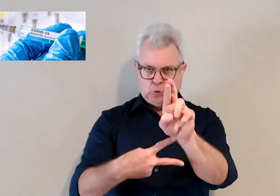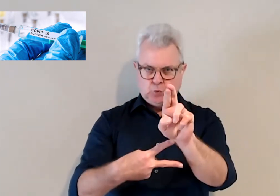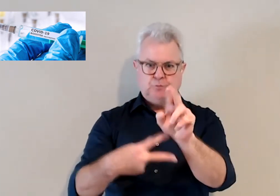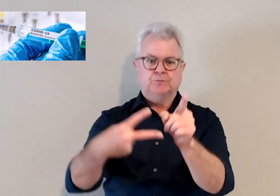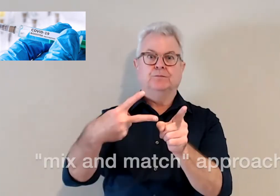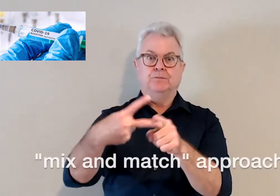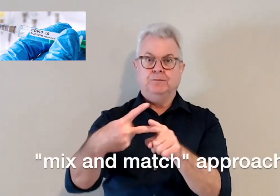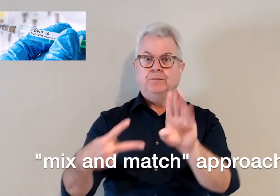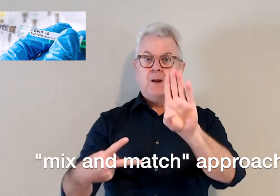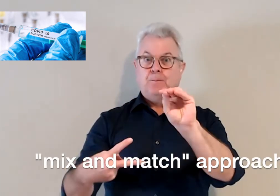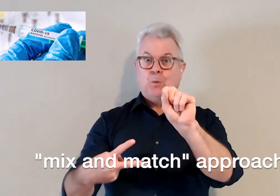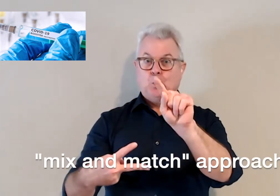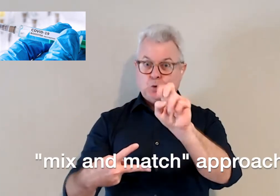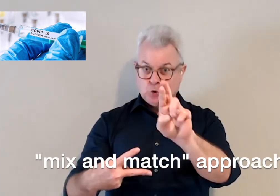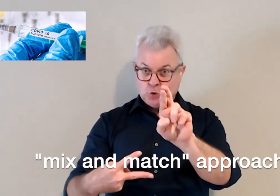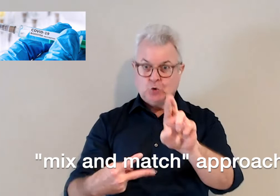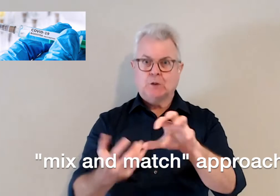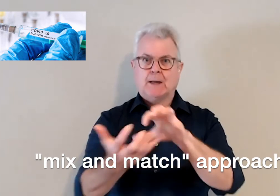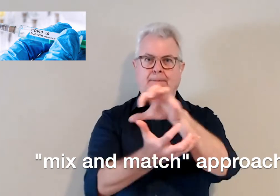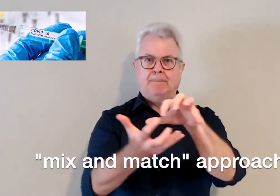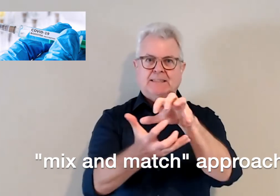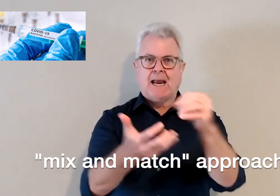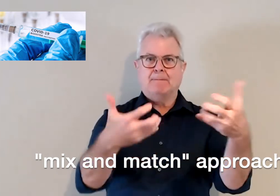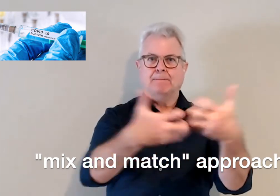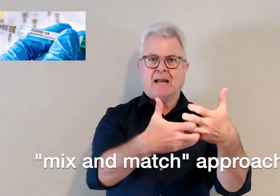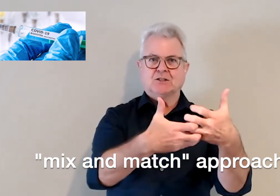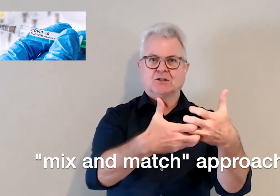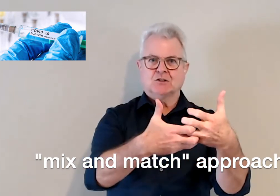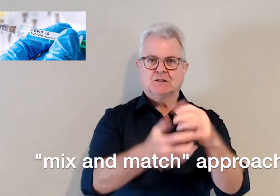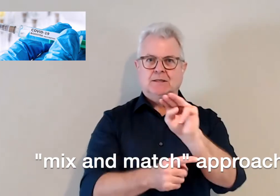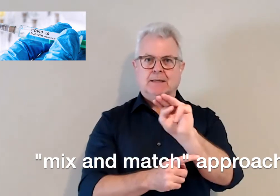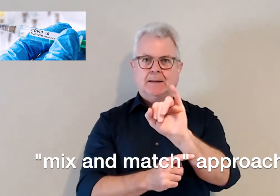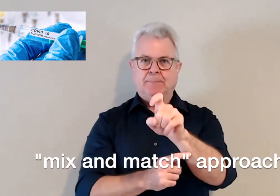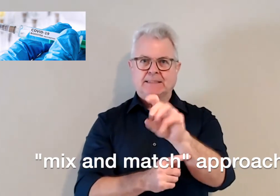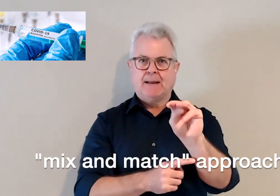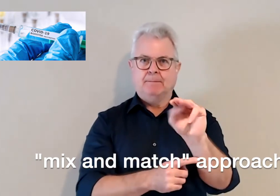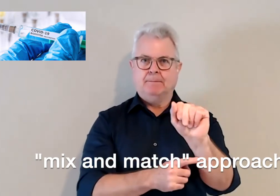dose. The second is going to be the booster mix and match.